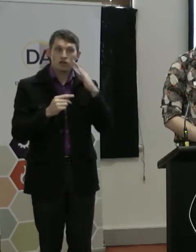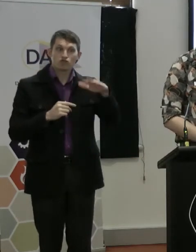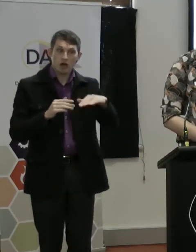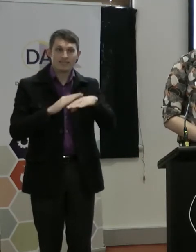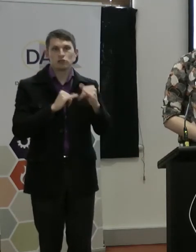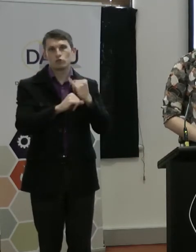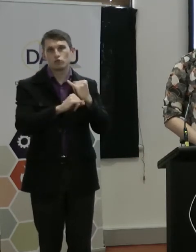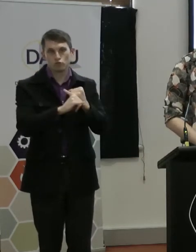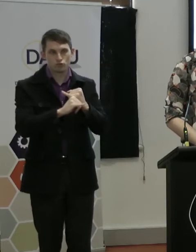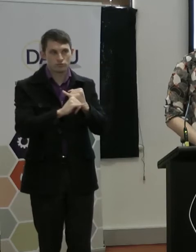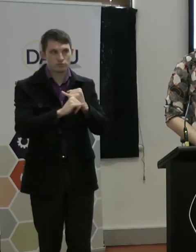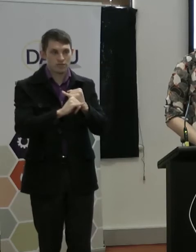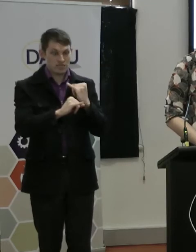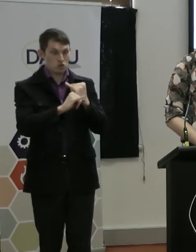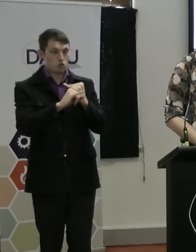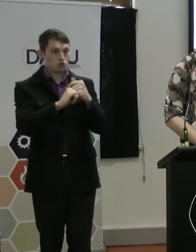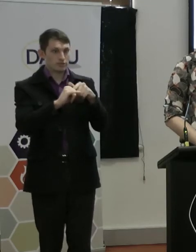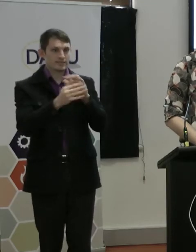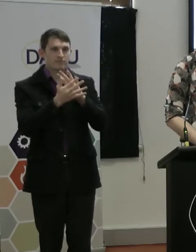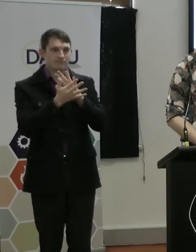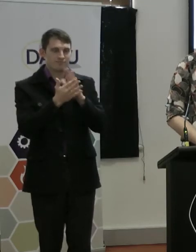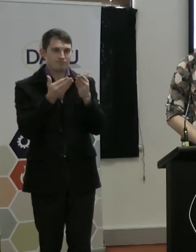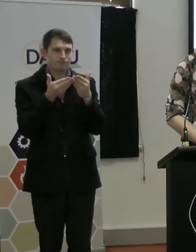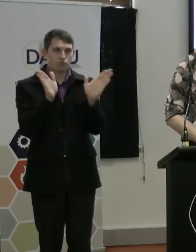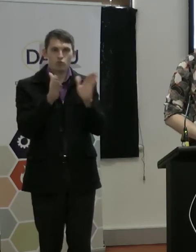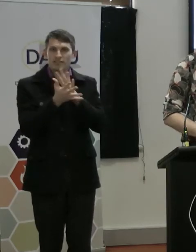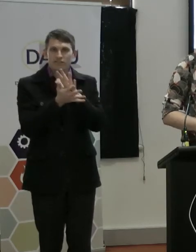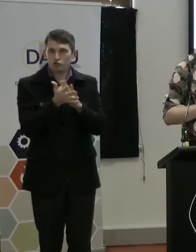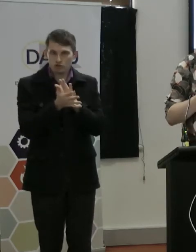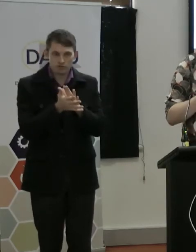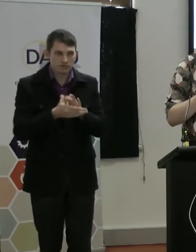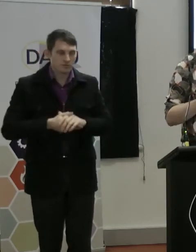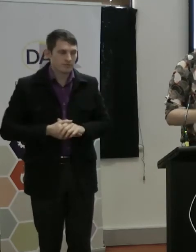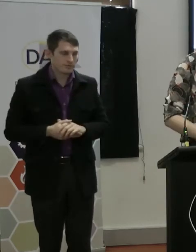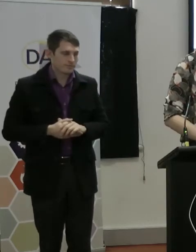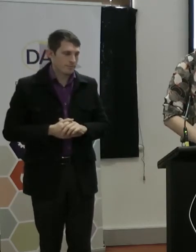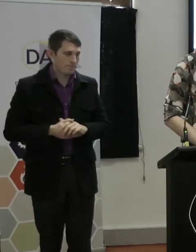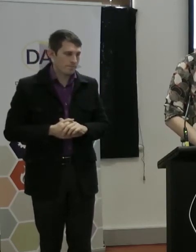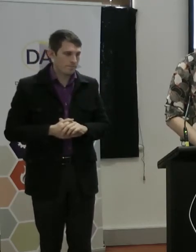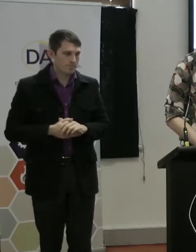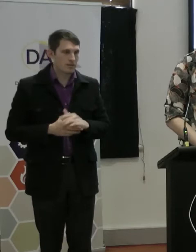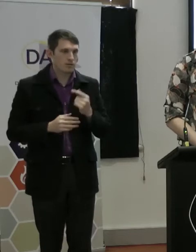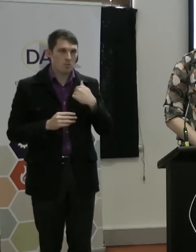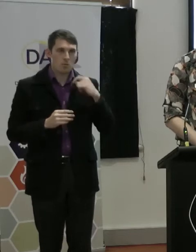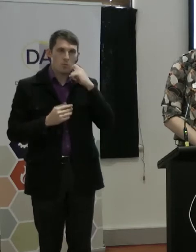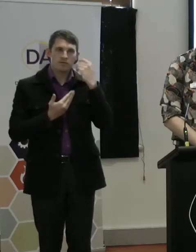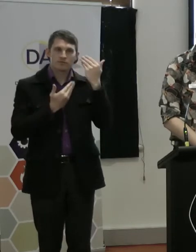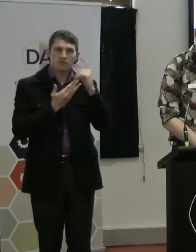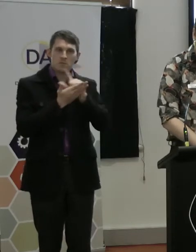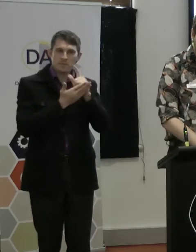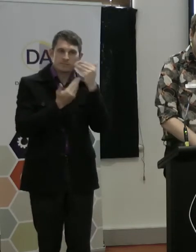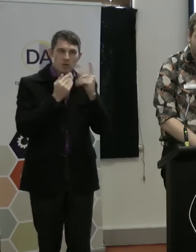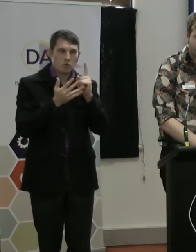And institution is defined really broadly, and that will be one of the things I focus on, so I'll come back to that in a